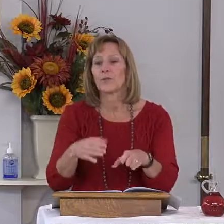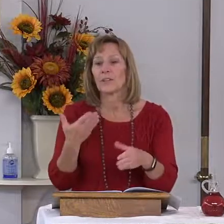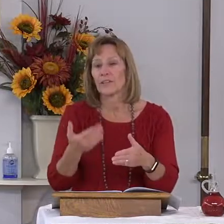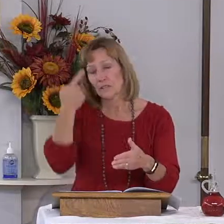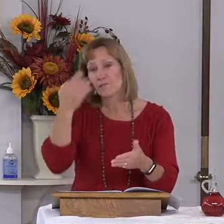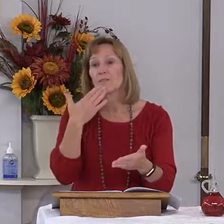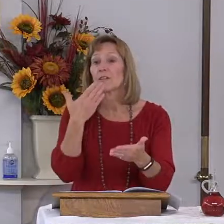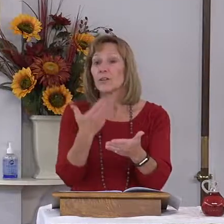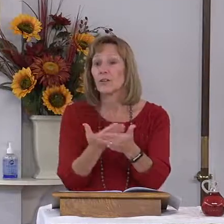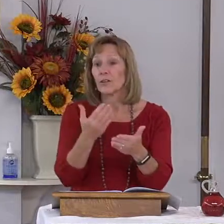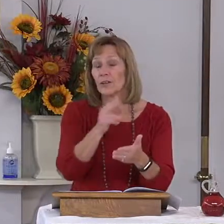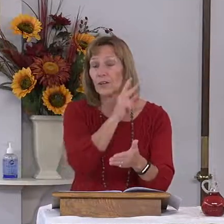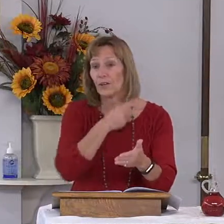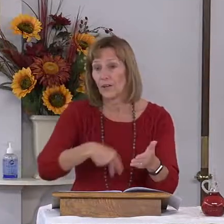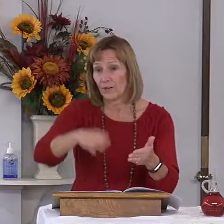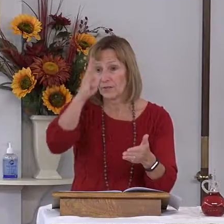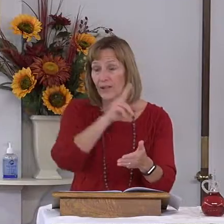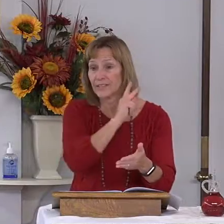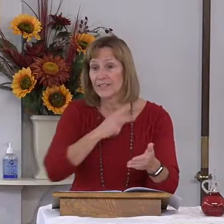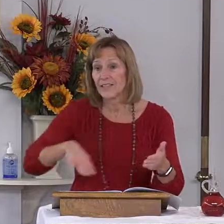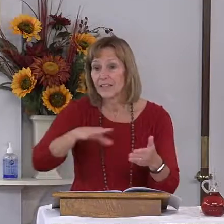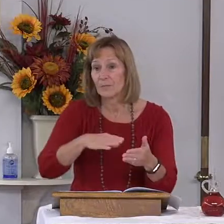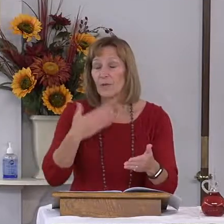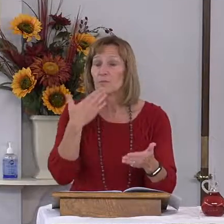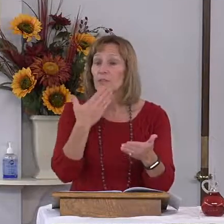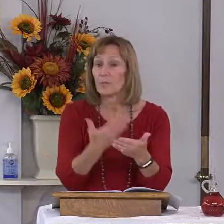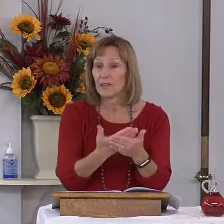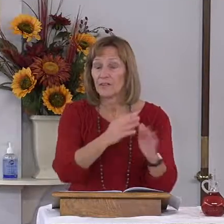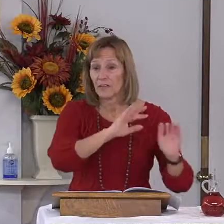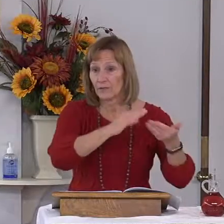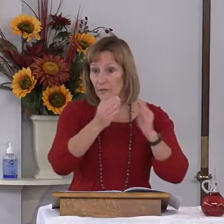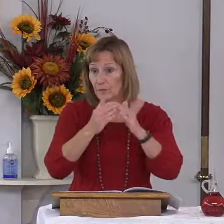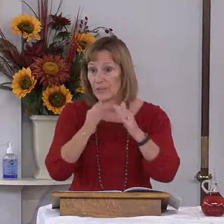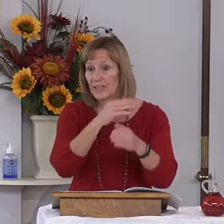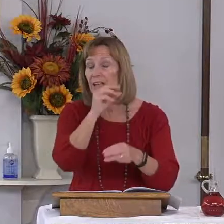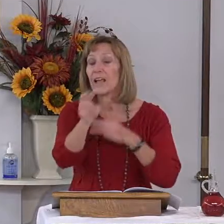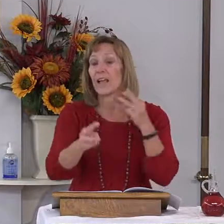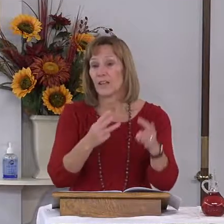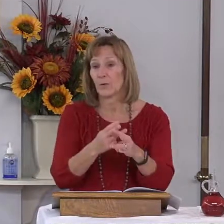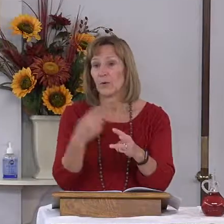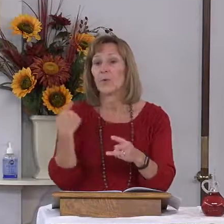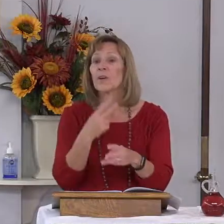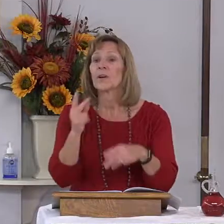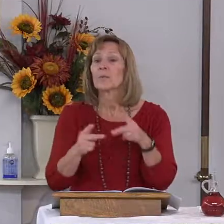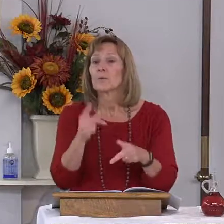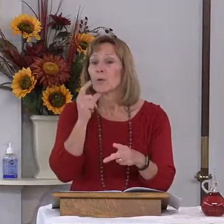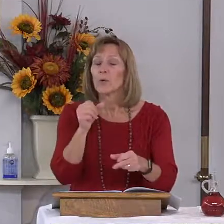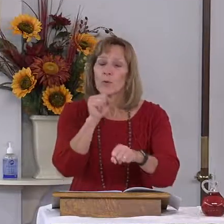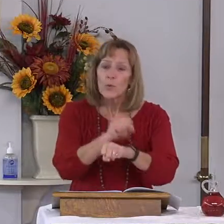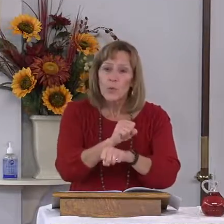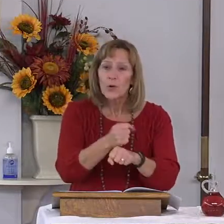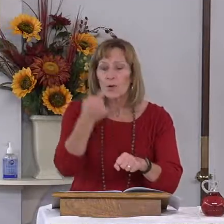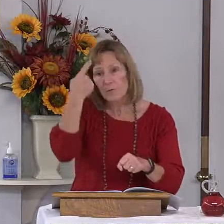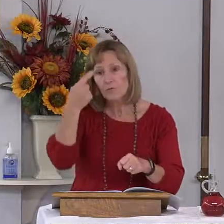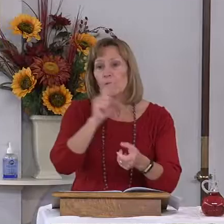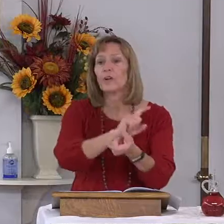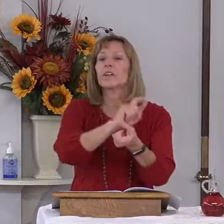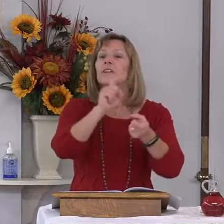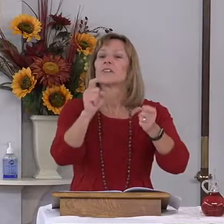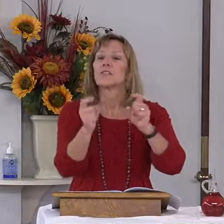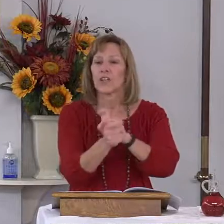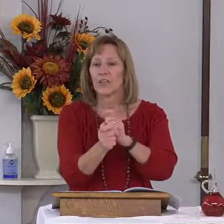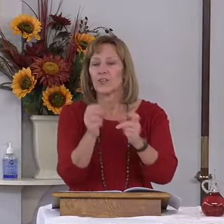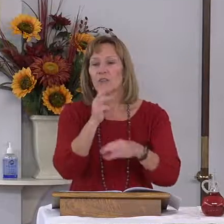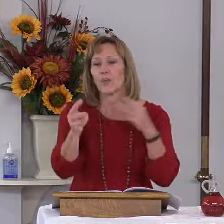of God's kingdom and for the benefit of our community and our world. We are people who work for change in a